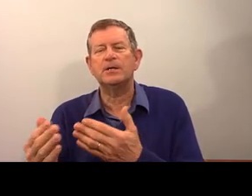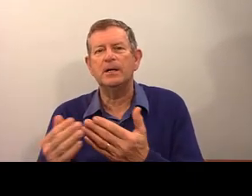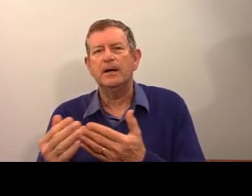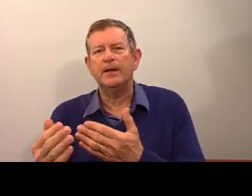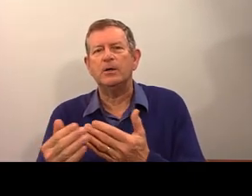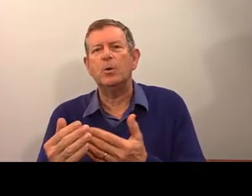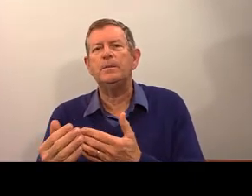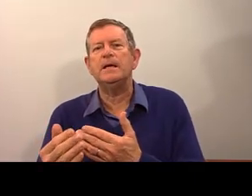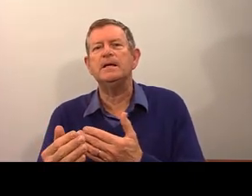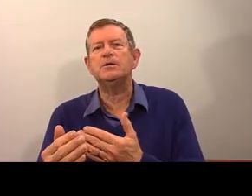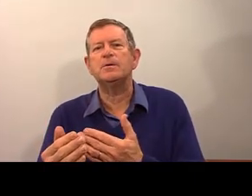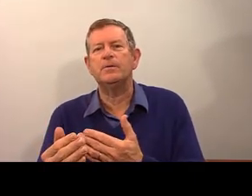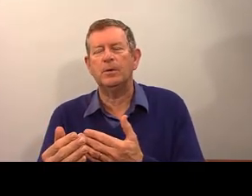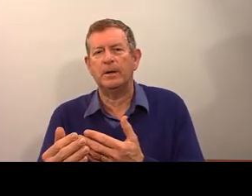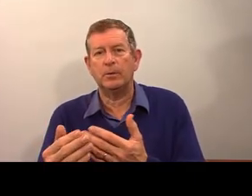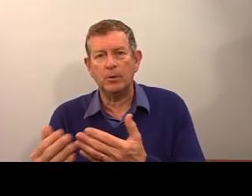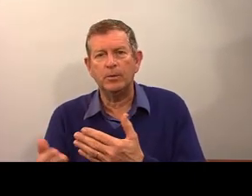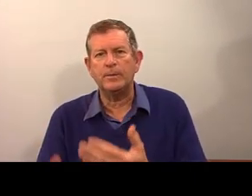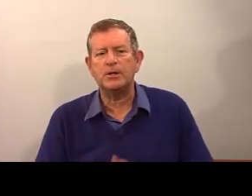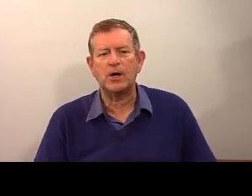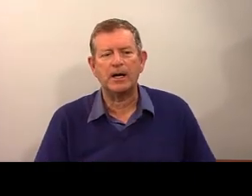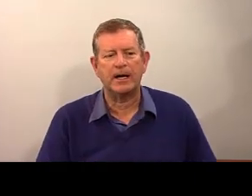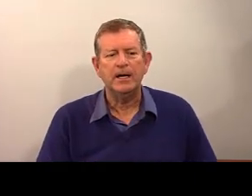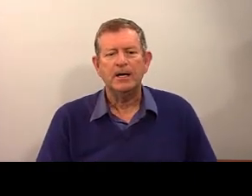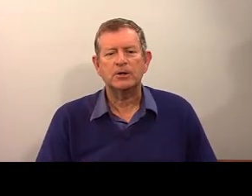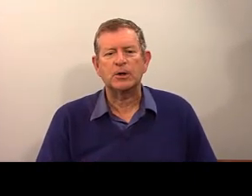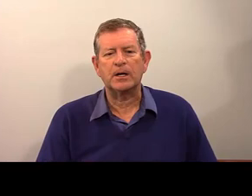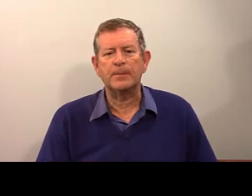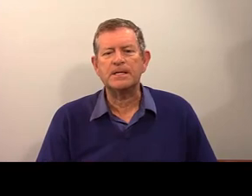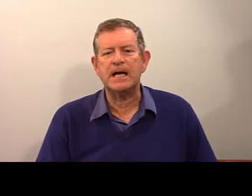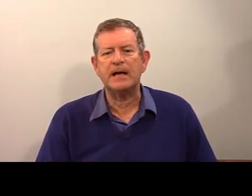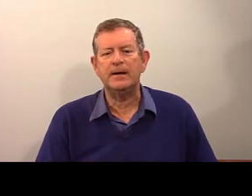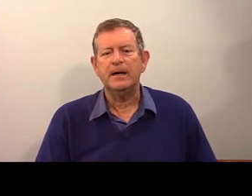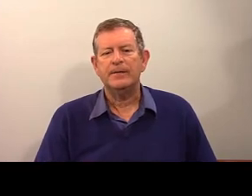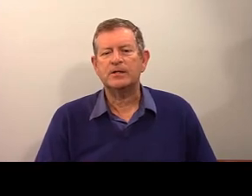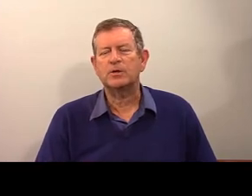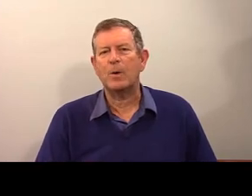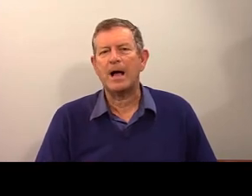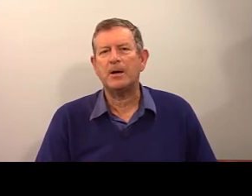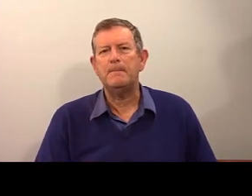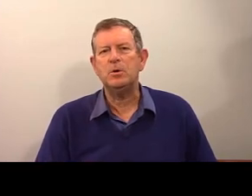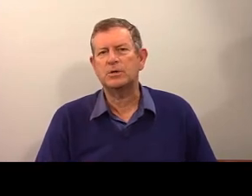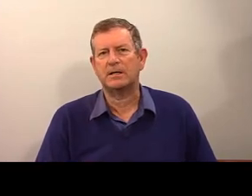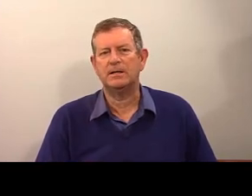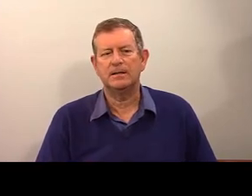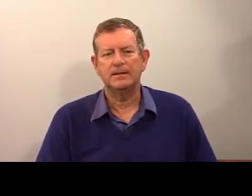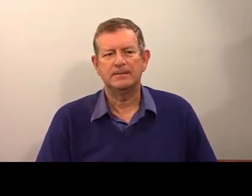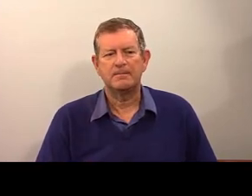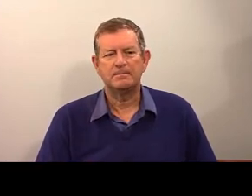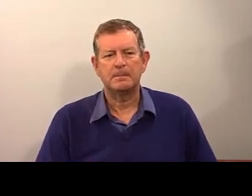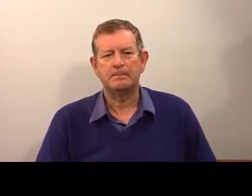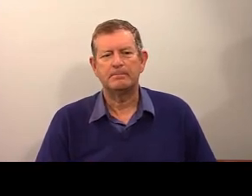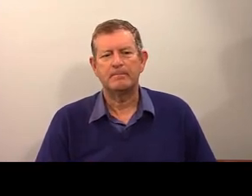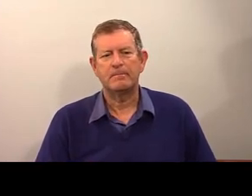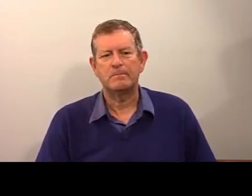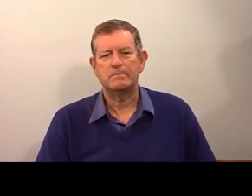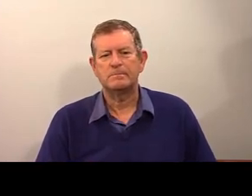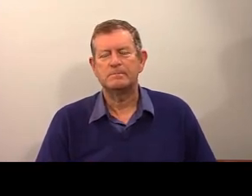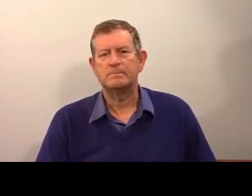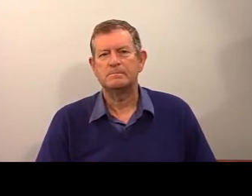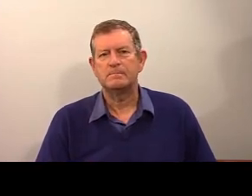the person that you will be interviewing, with whom you'll be talking. Let's look at number 10. This is rock music.